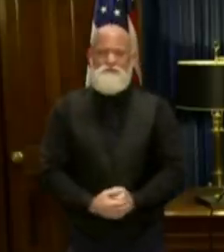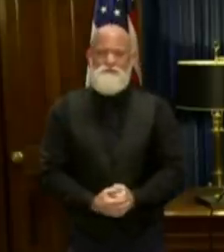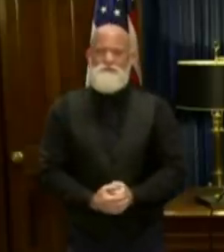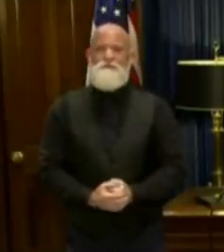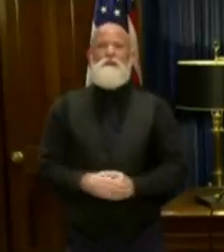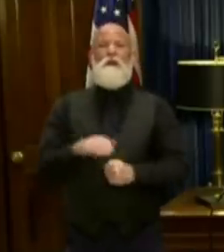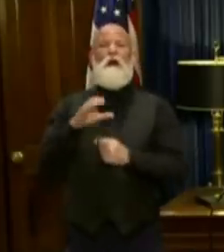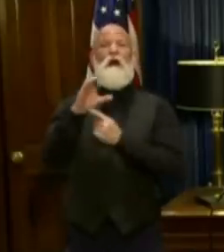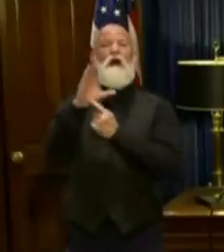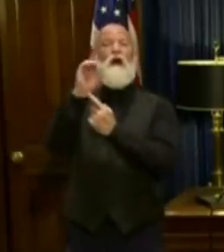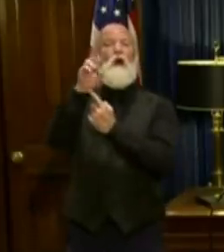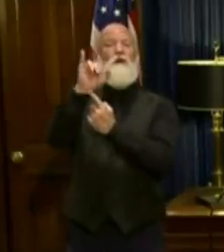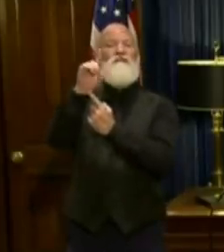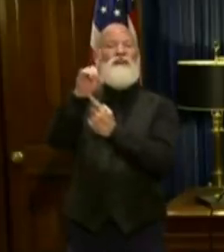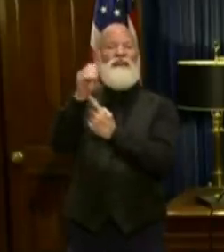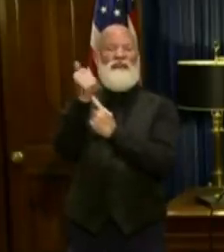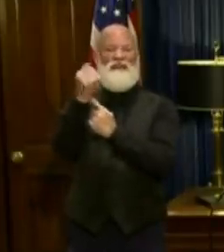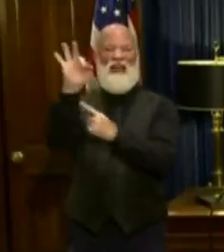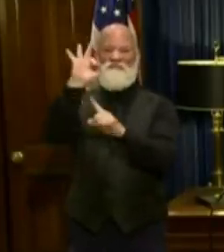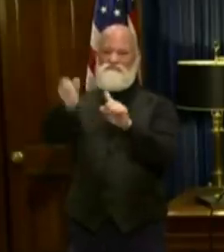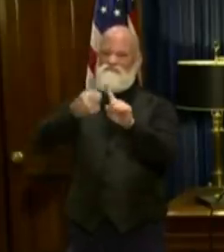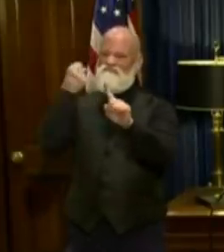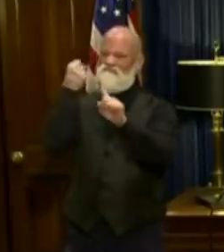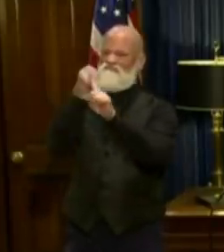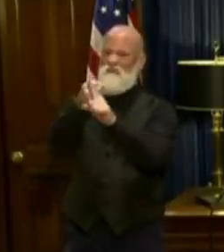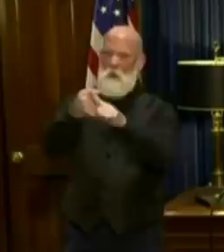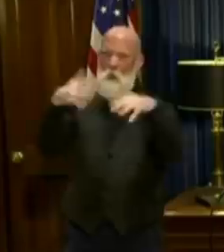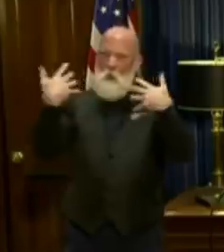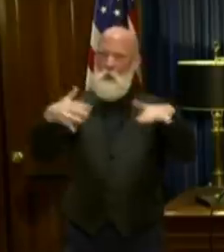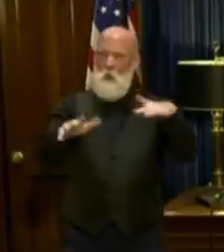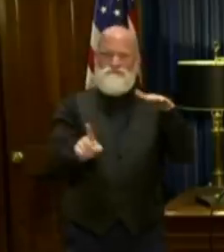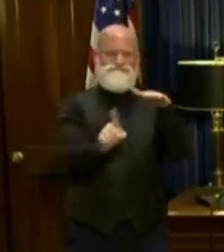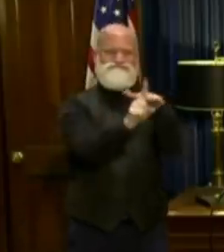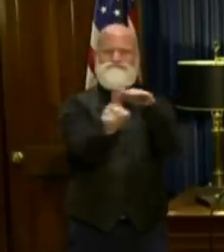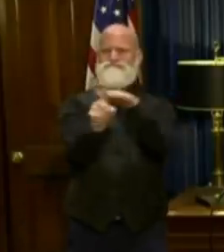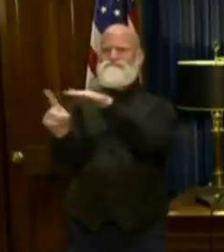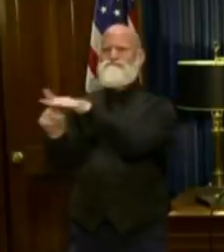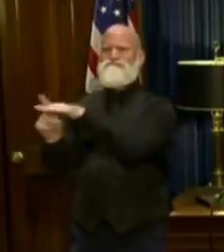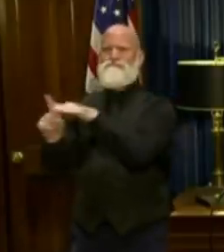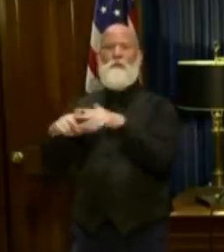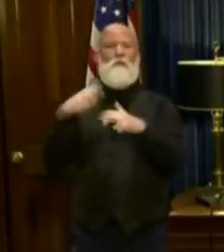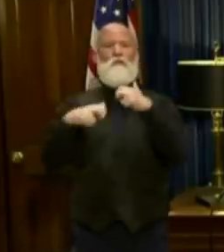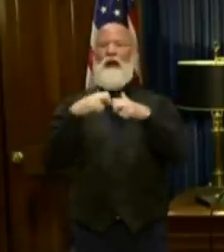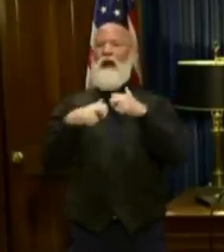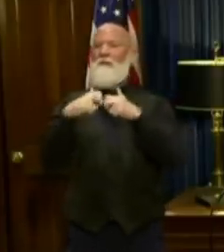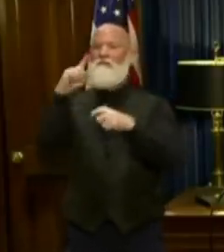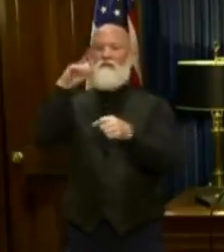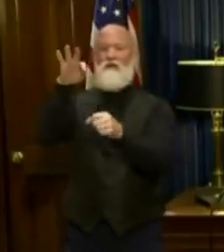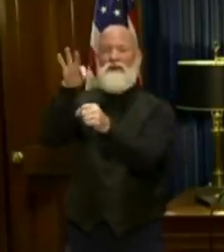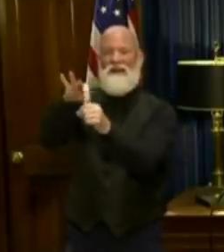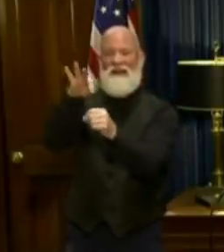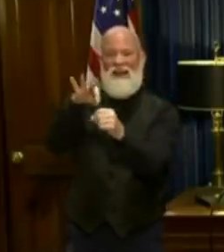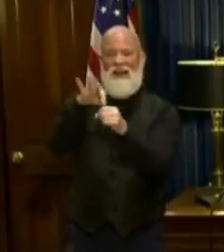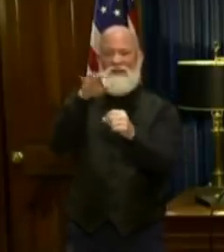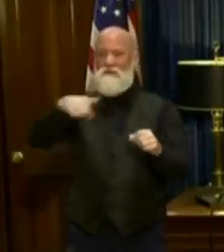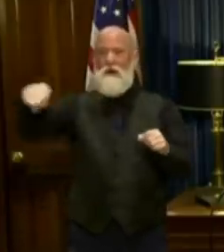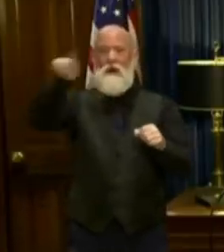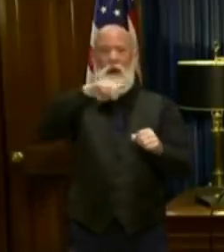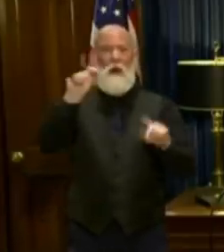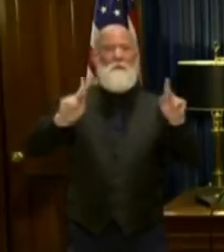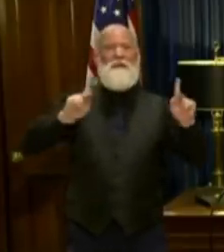COVID-19 has introduced numerous challenges to county and state elections officials as they work to keep Georgia elections